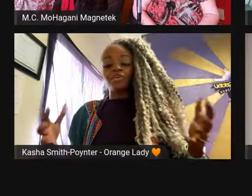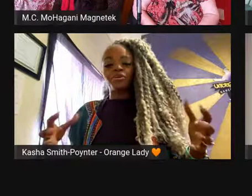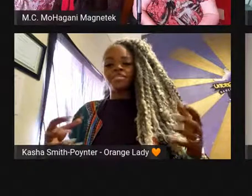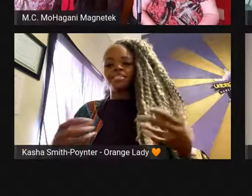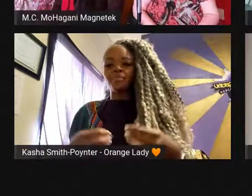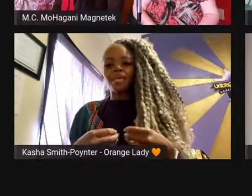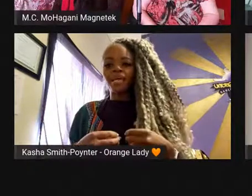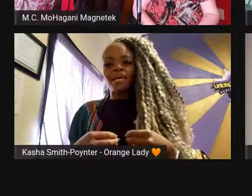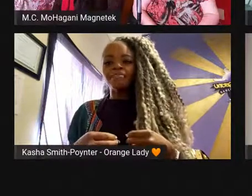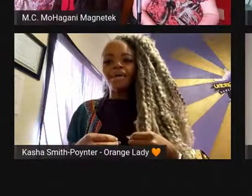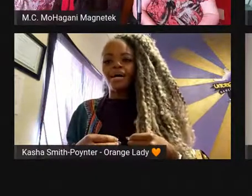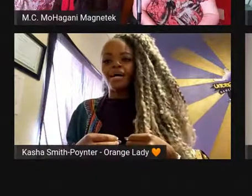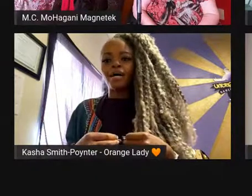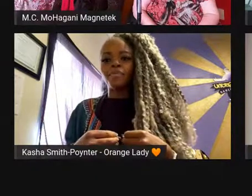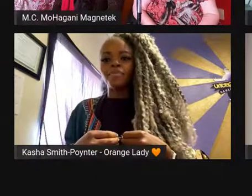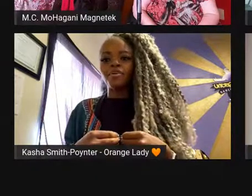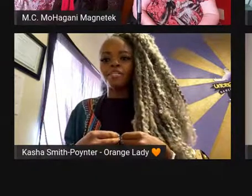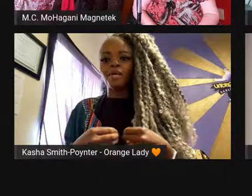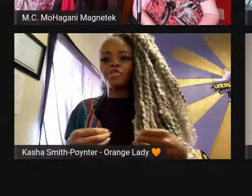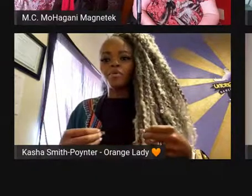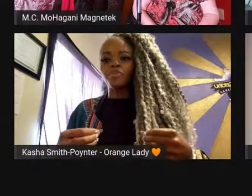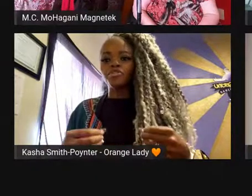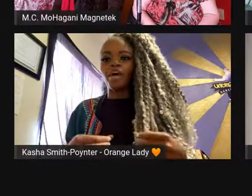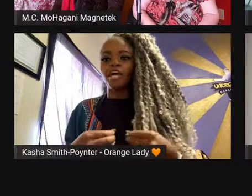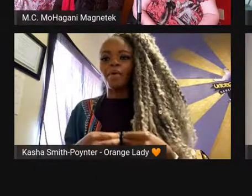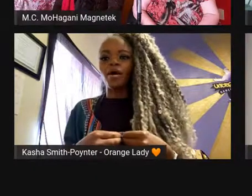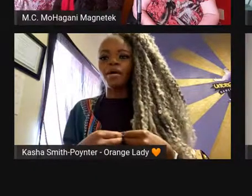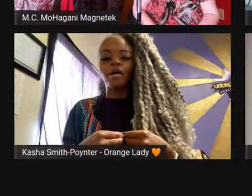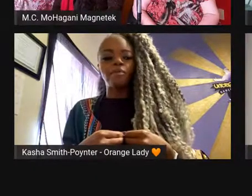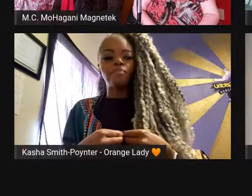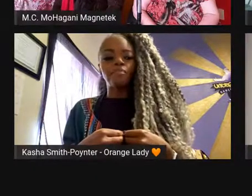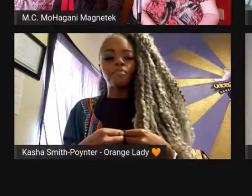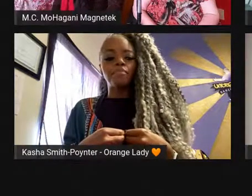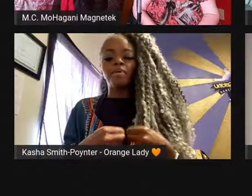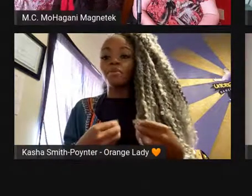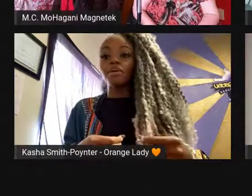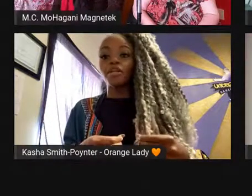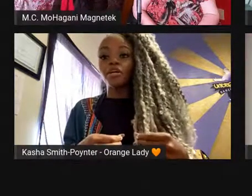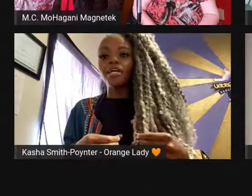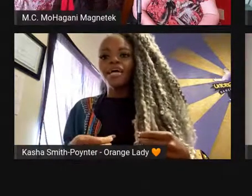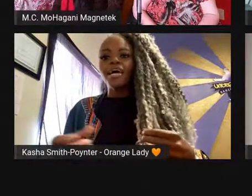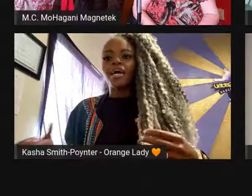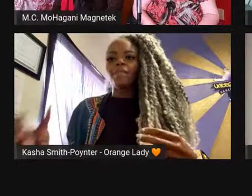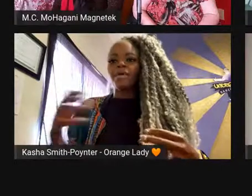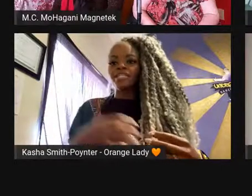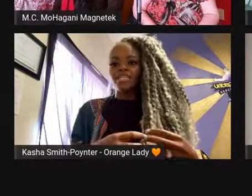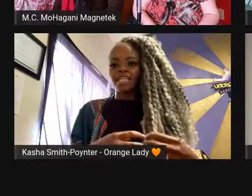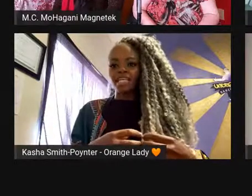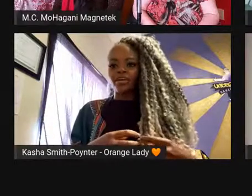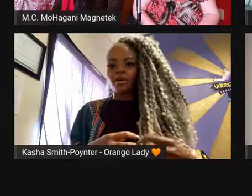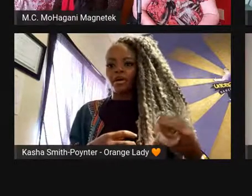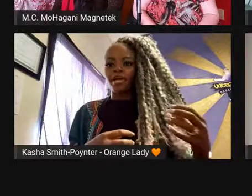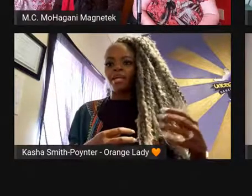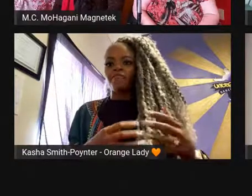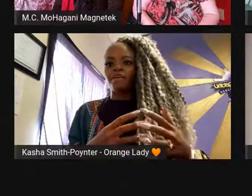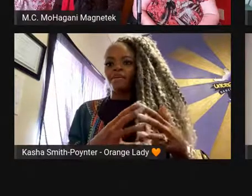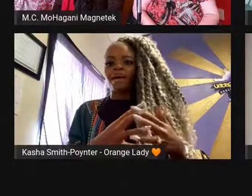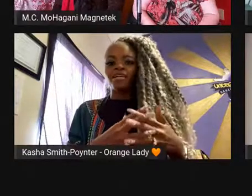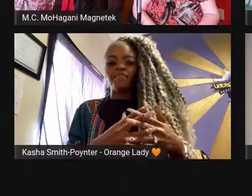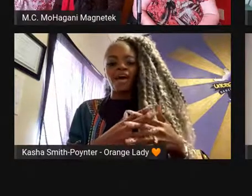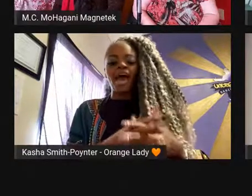sometimes the theater is intimidating, especially when you're talking about people of color coming into the theater.